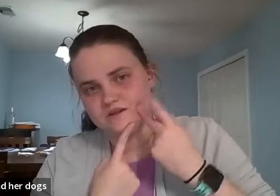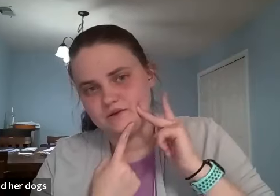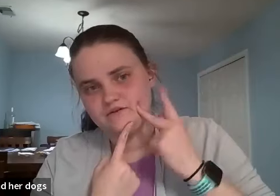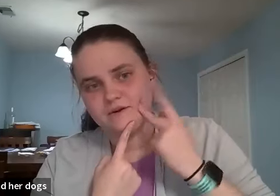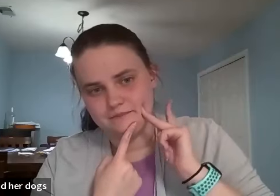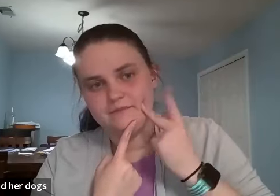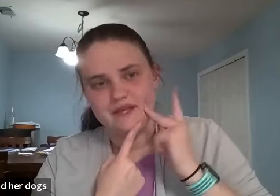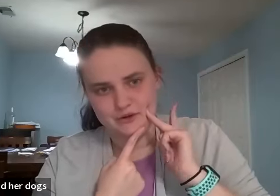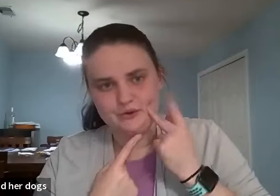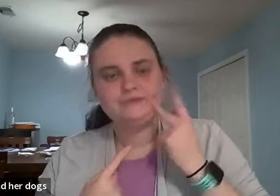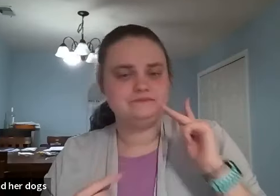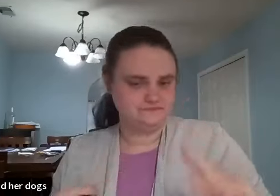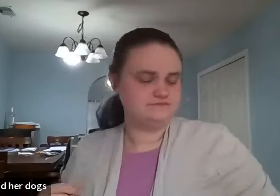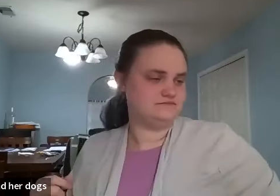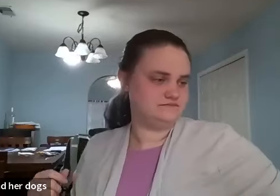to the middle finger. Mm-hmm. Pickle.